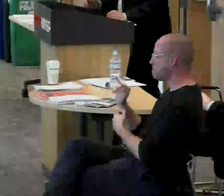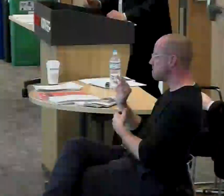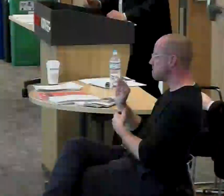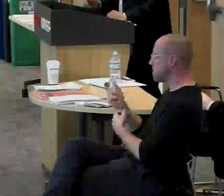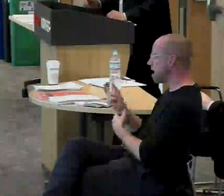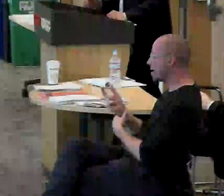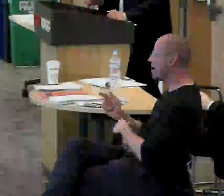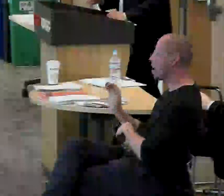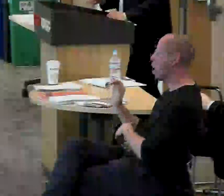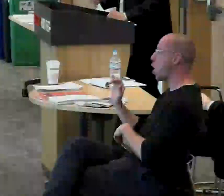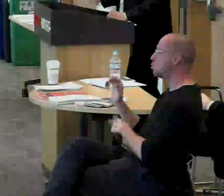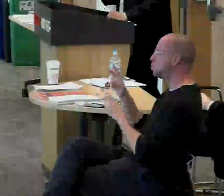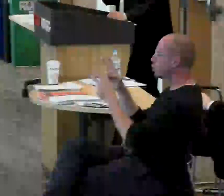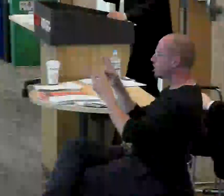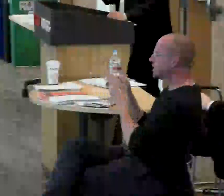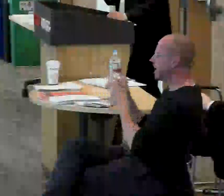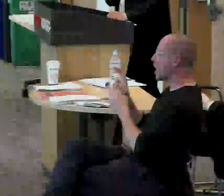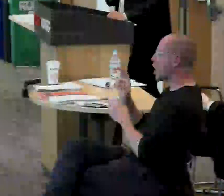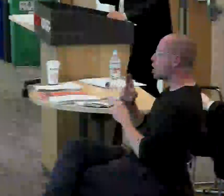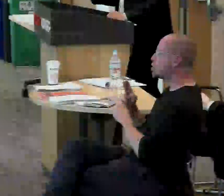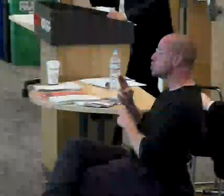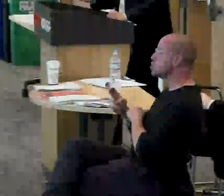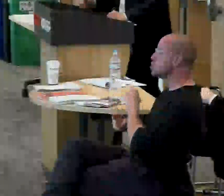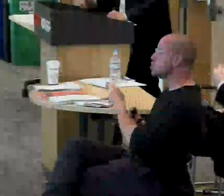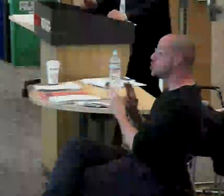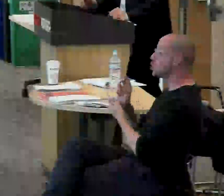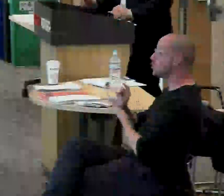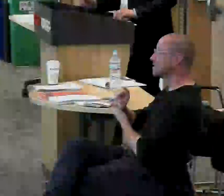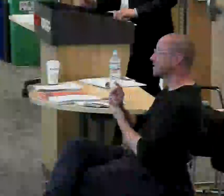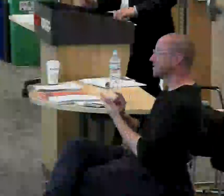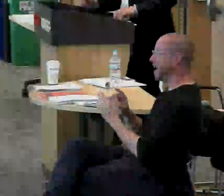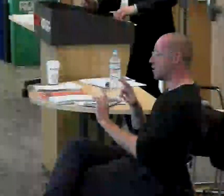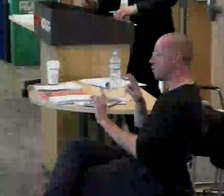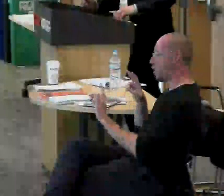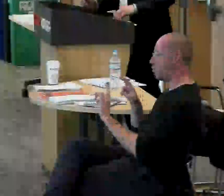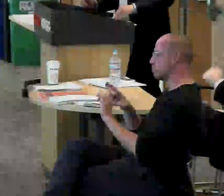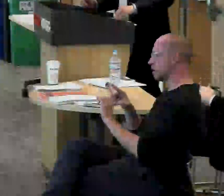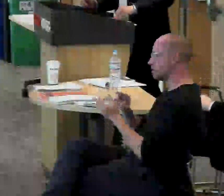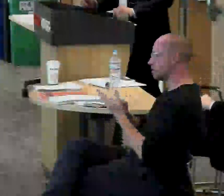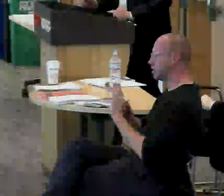it more usable across different groups of folks.